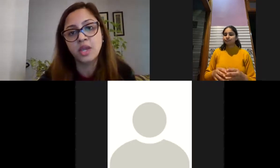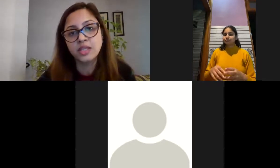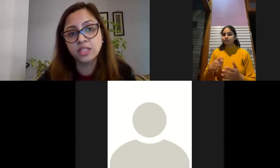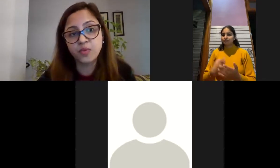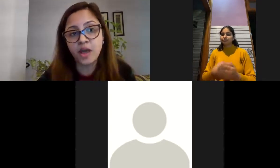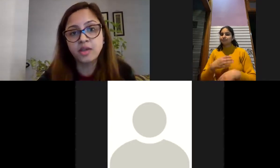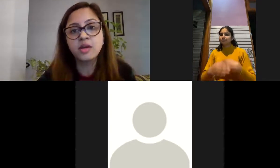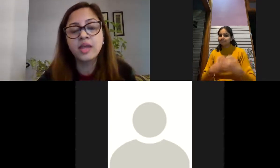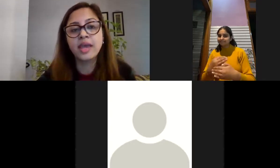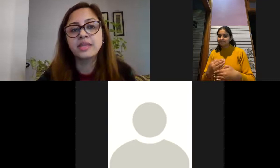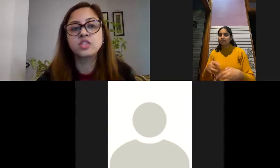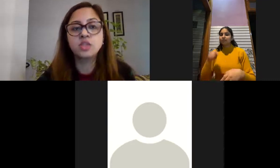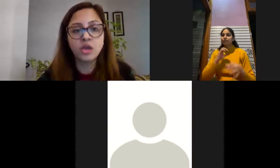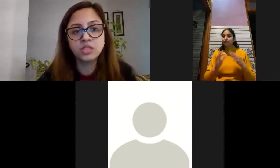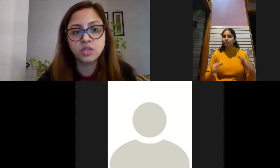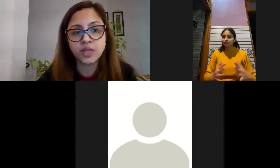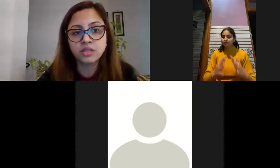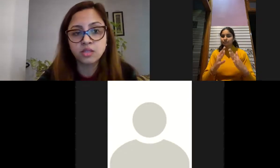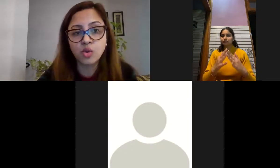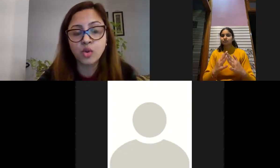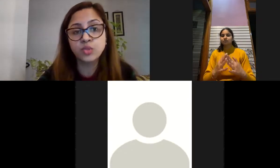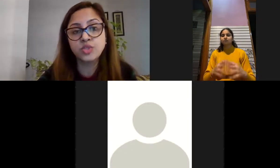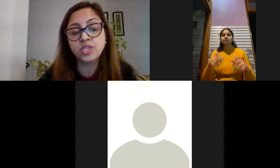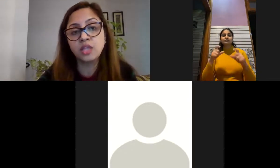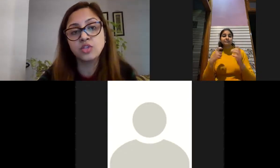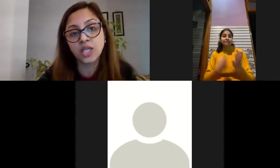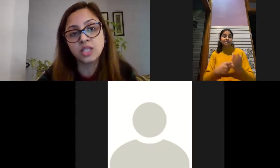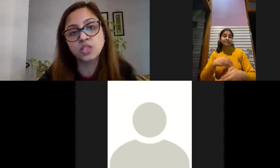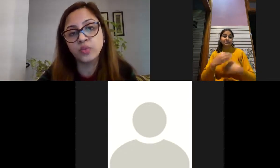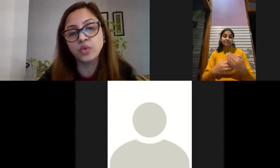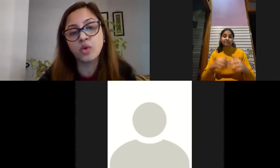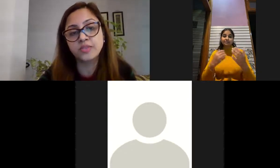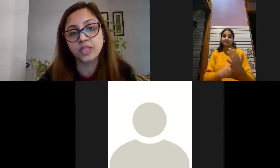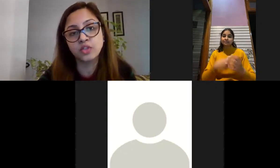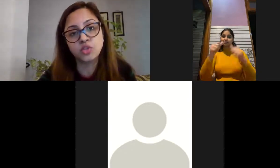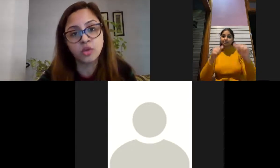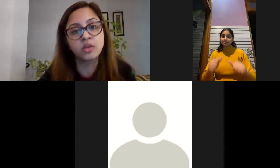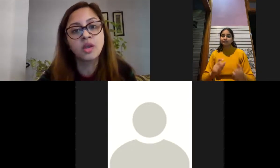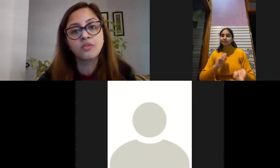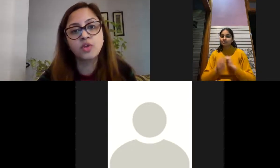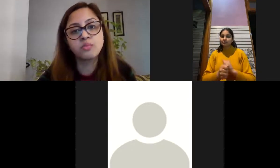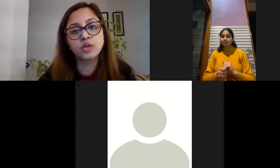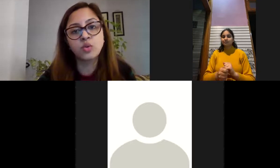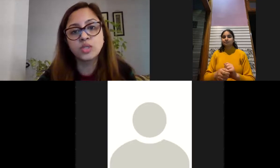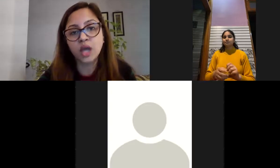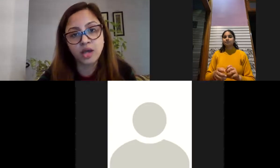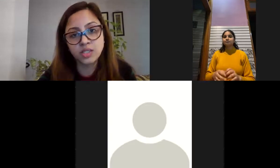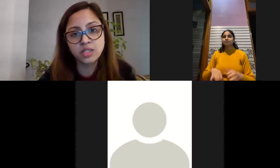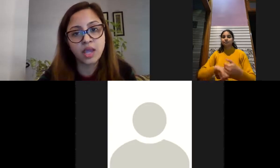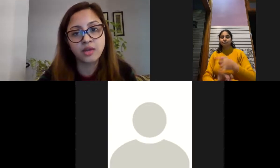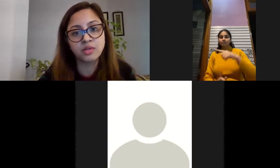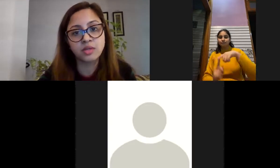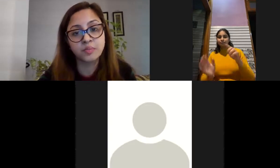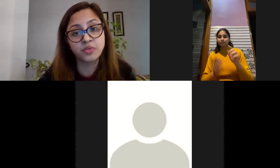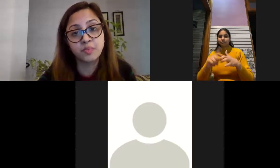relationship. This fire and its consequences also change Jane's view of St. John from